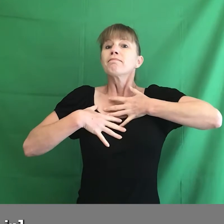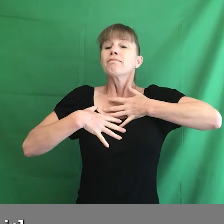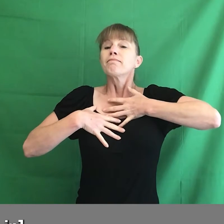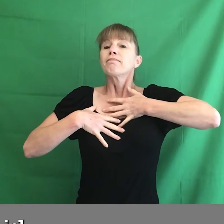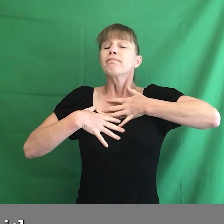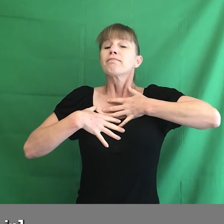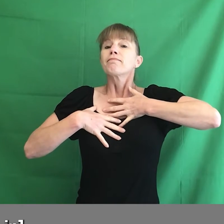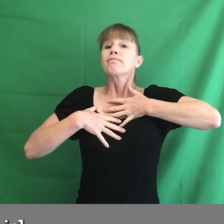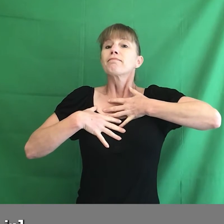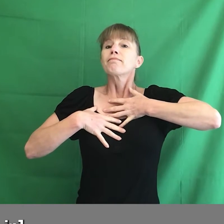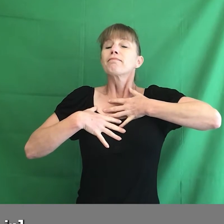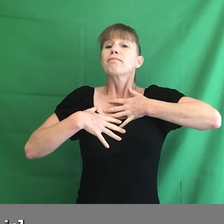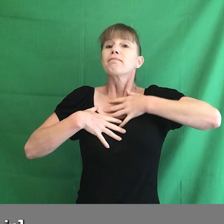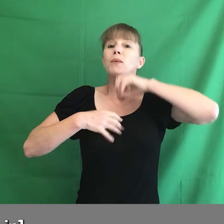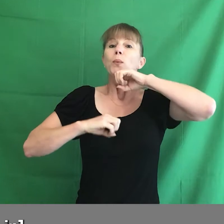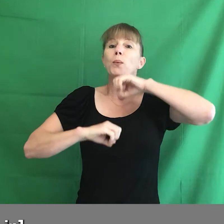And in